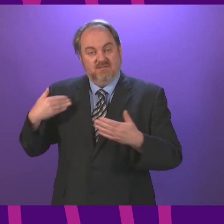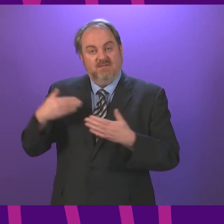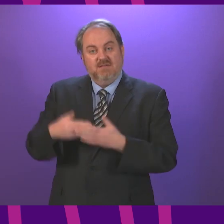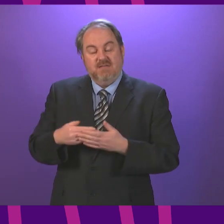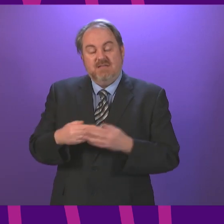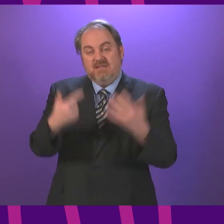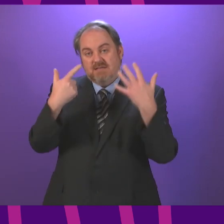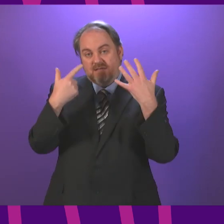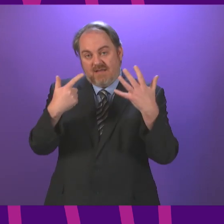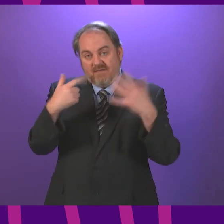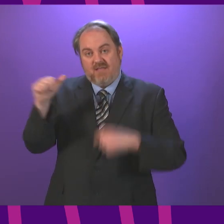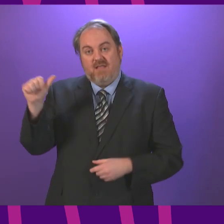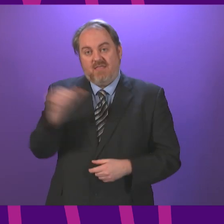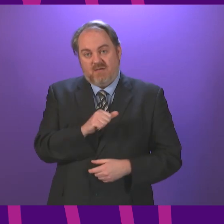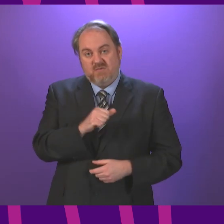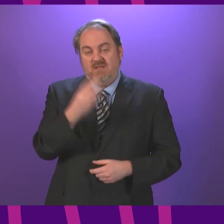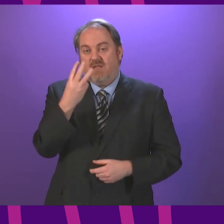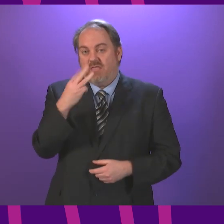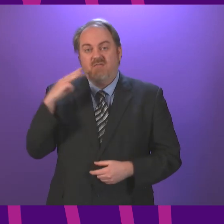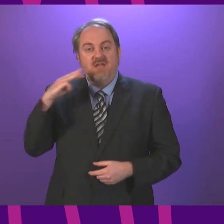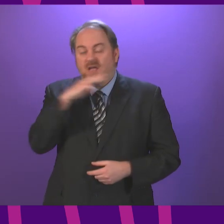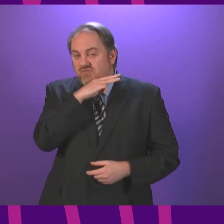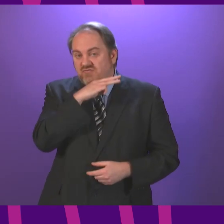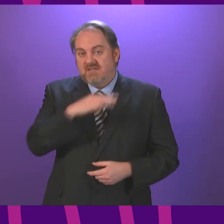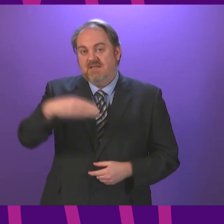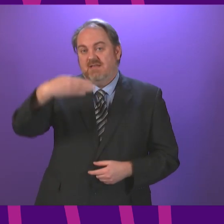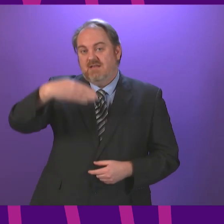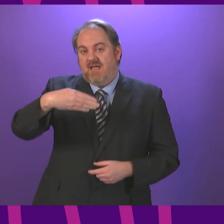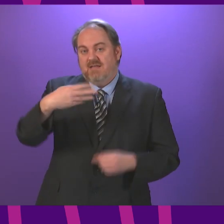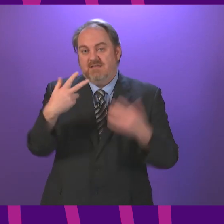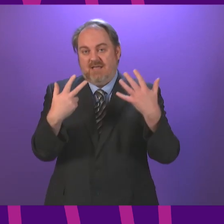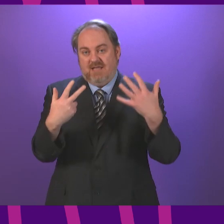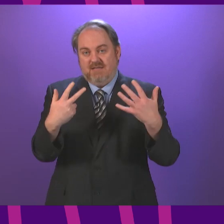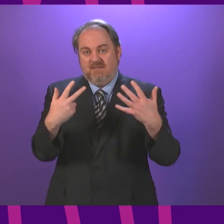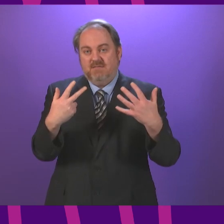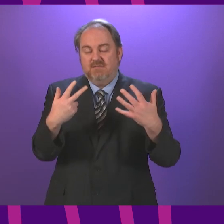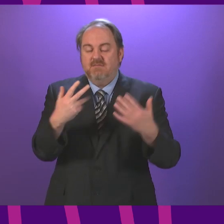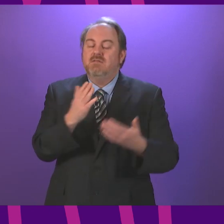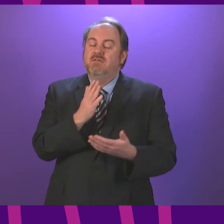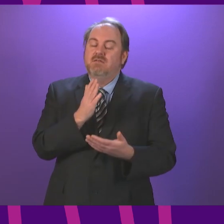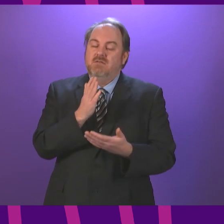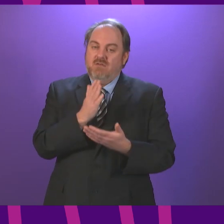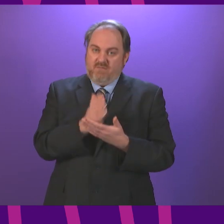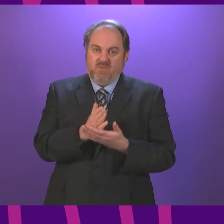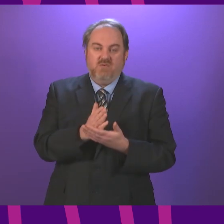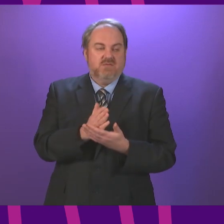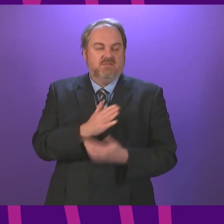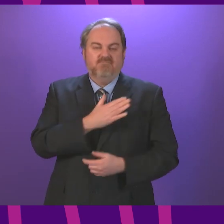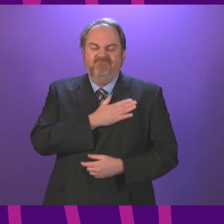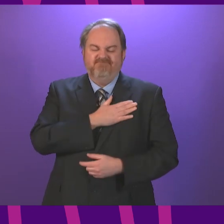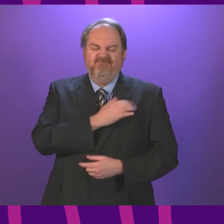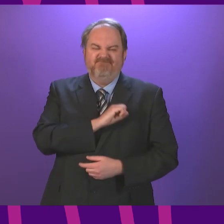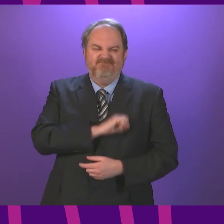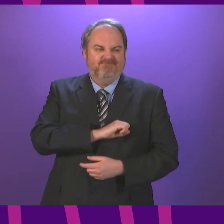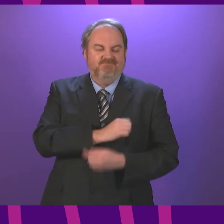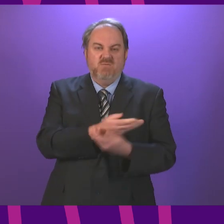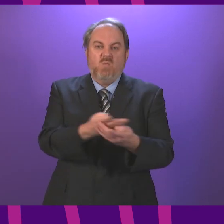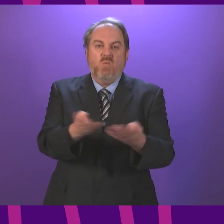7,398. Once again, I want to send my deepest condolences to all those who have lost a loved one.